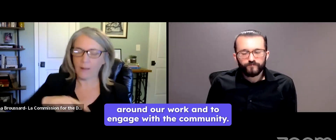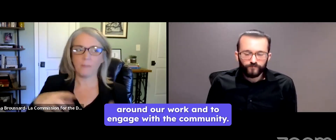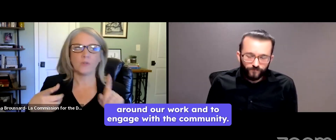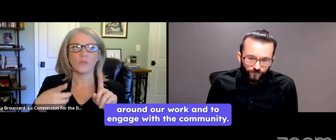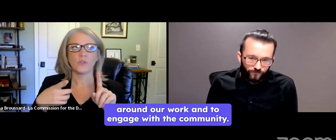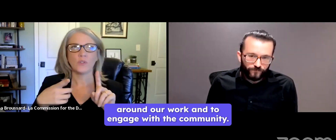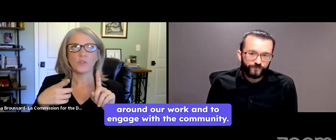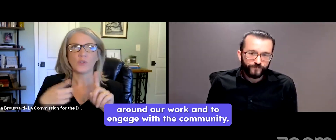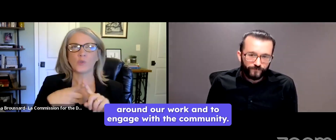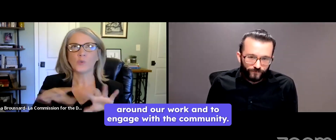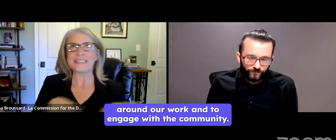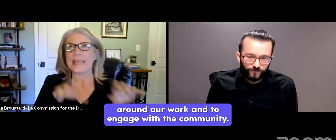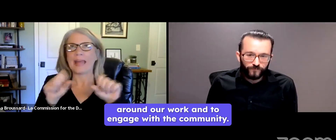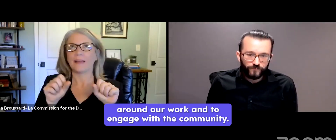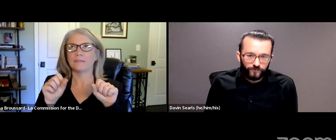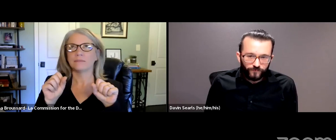to engage with the community.